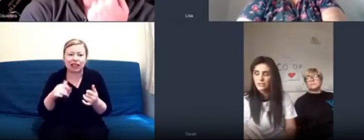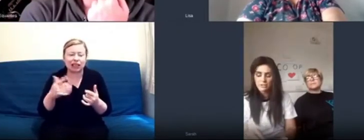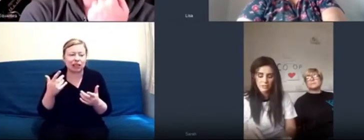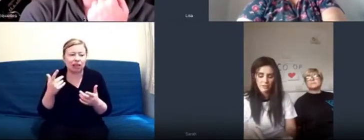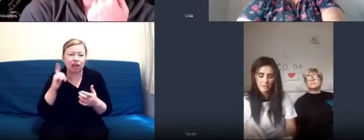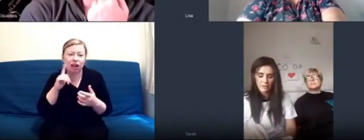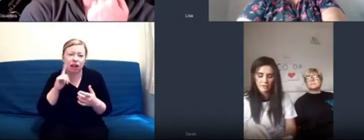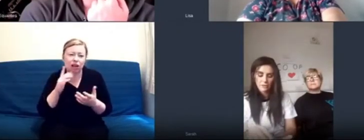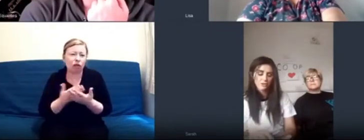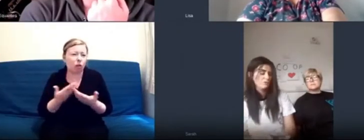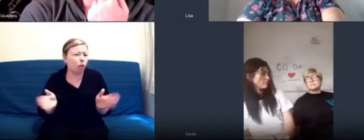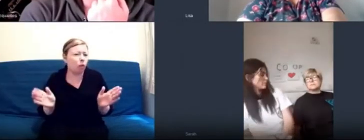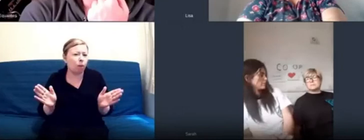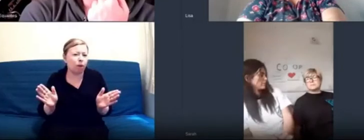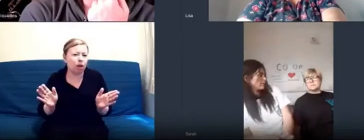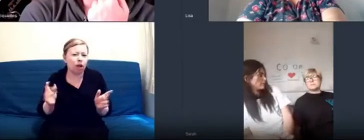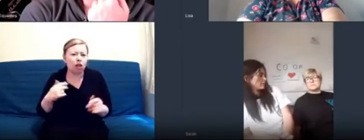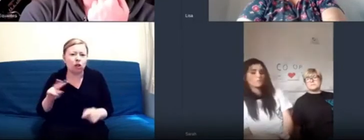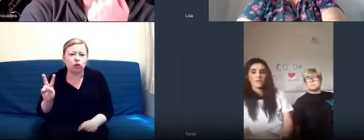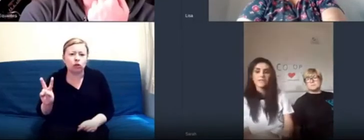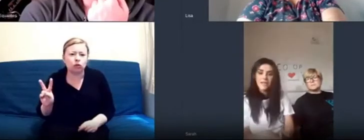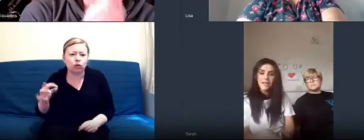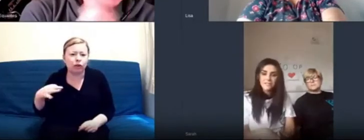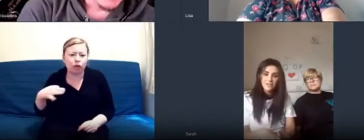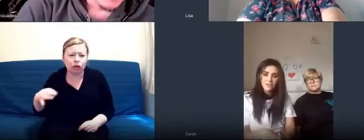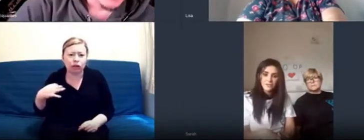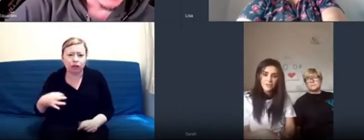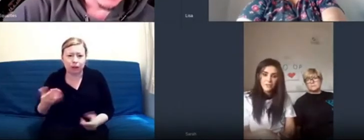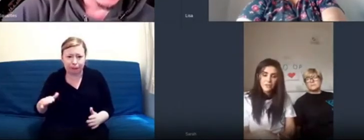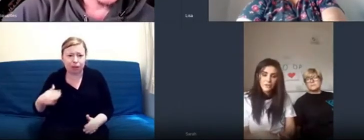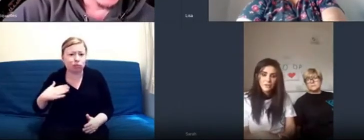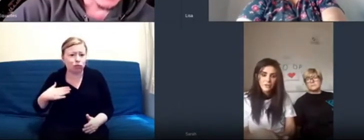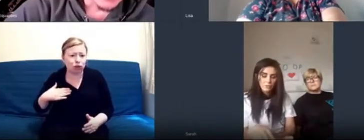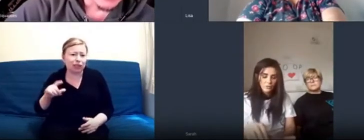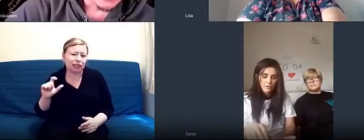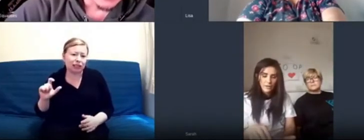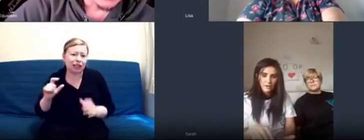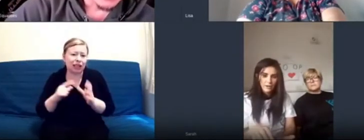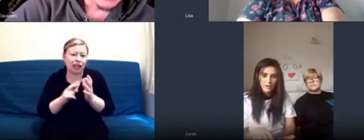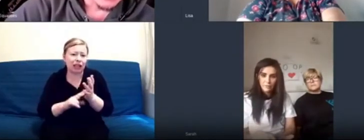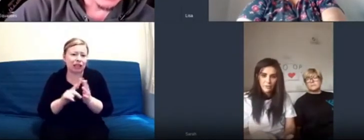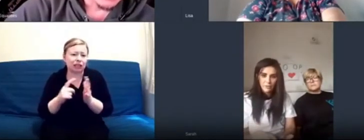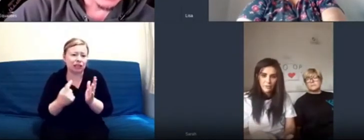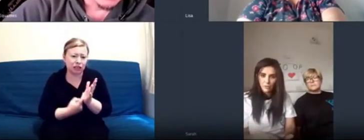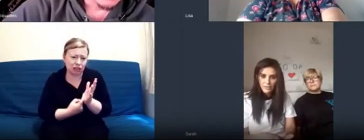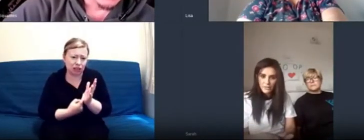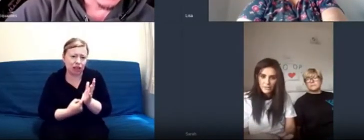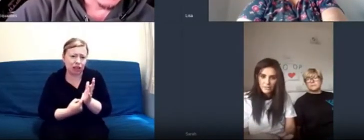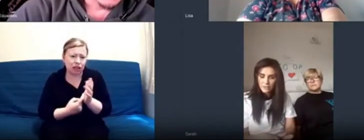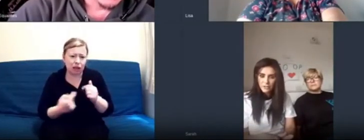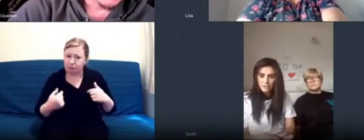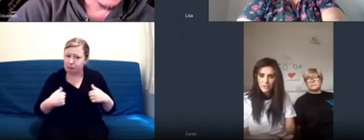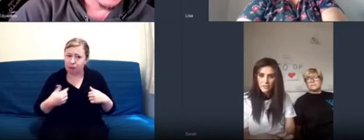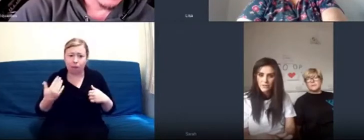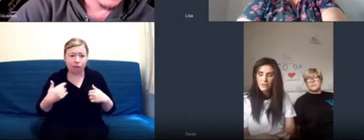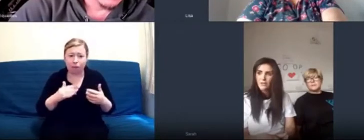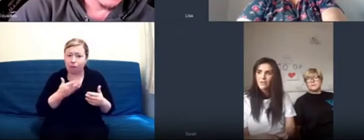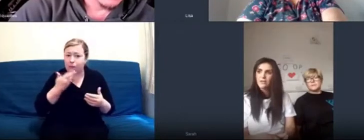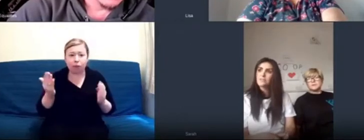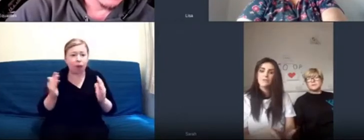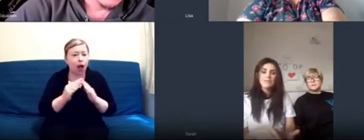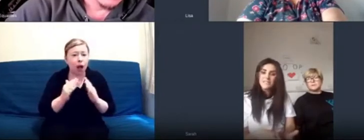our volunteers, that I think there's two of them that have had breast cancer. Mm-hmm. You know, I've been homeless with